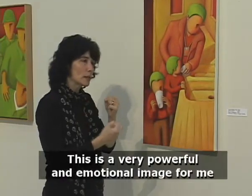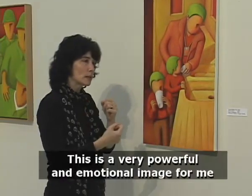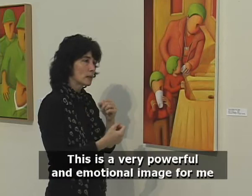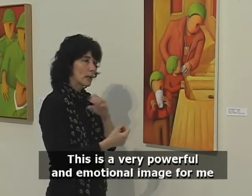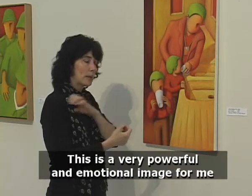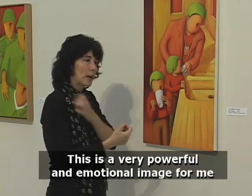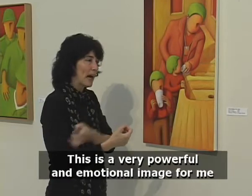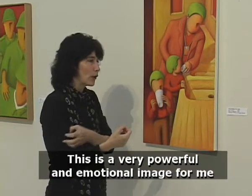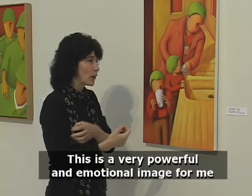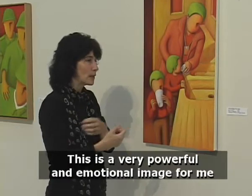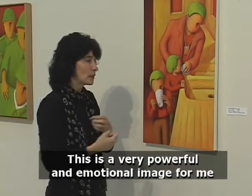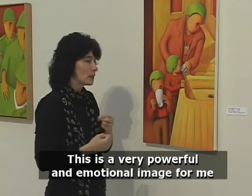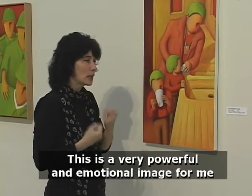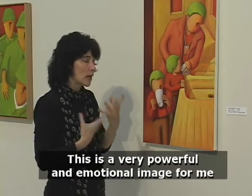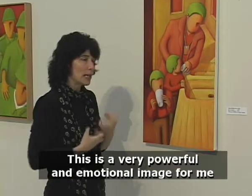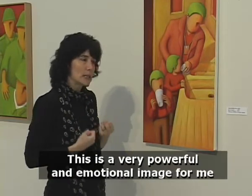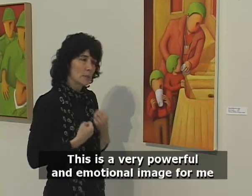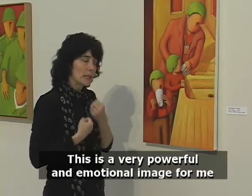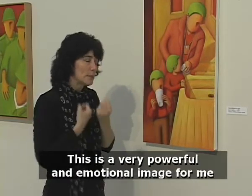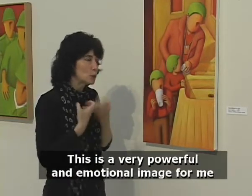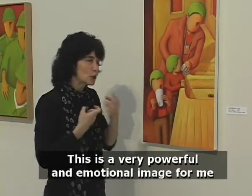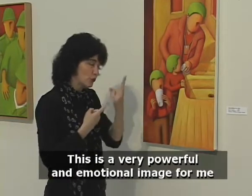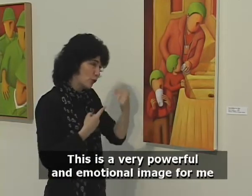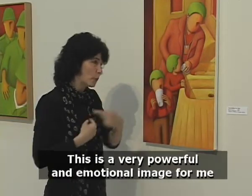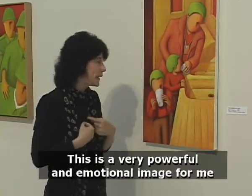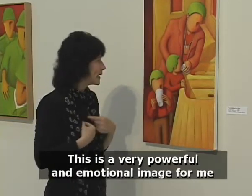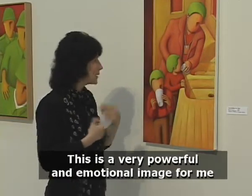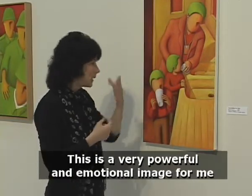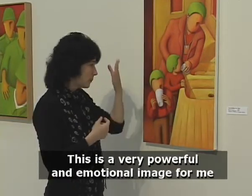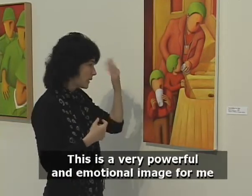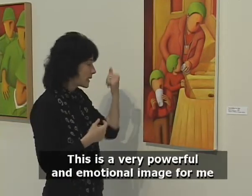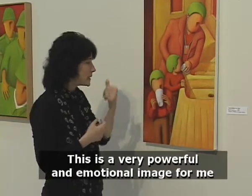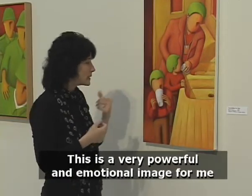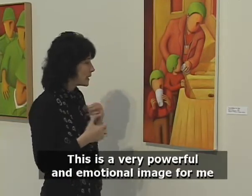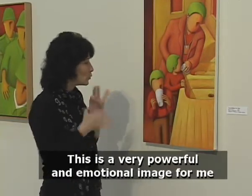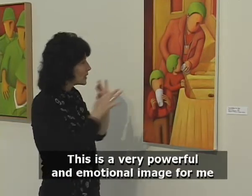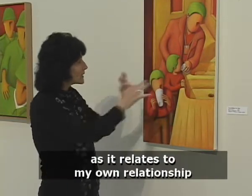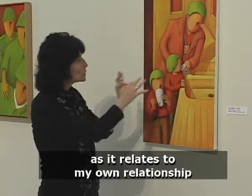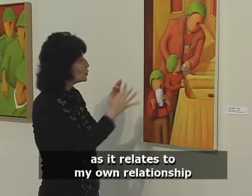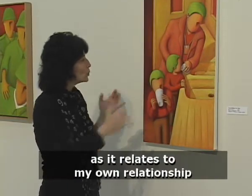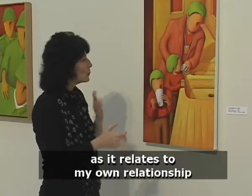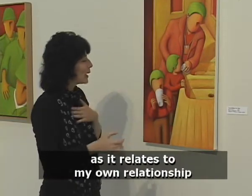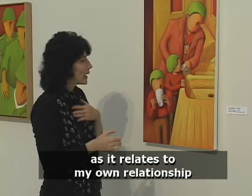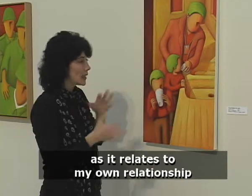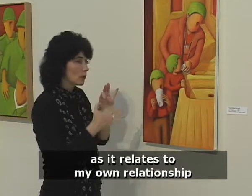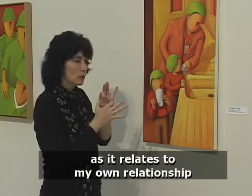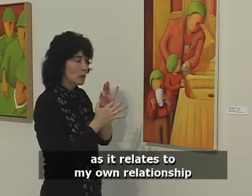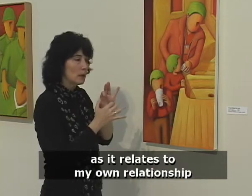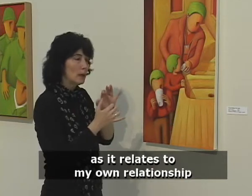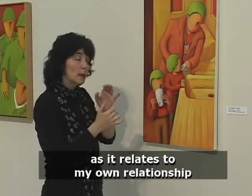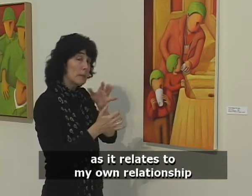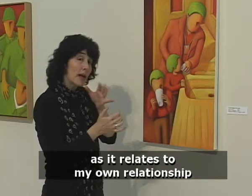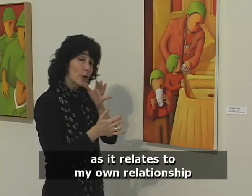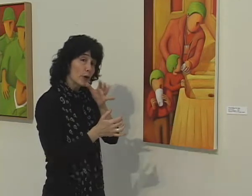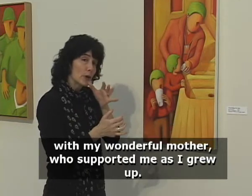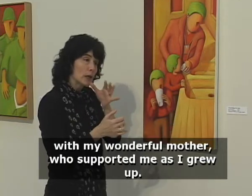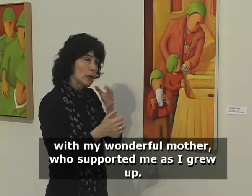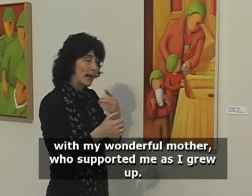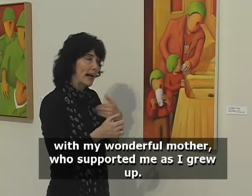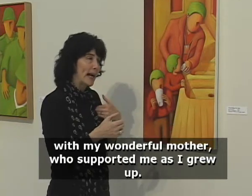very powerful and emotional image for me as it relates to my own relationship with my